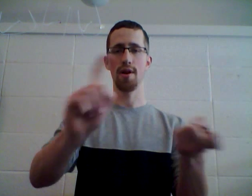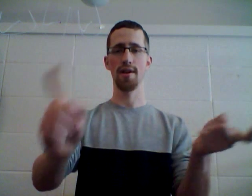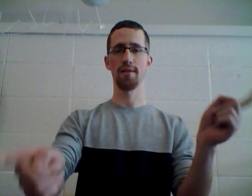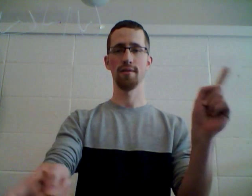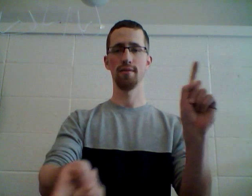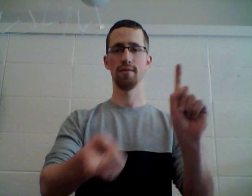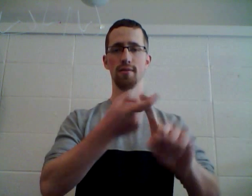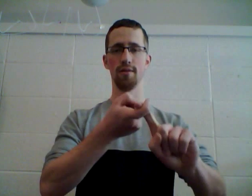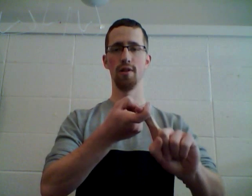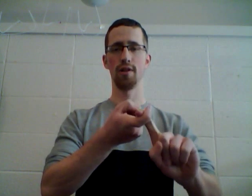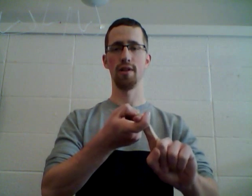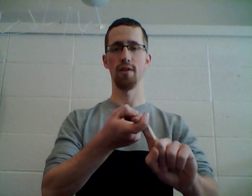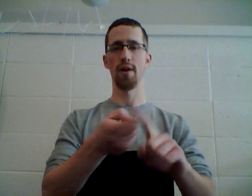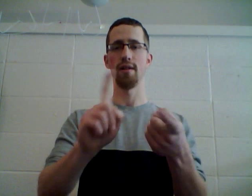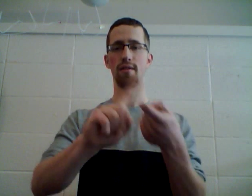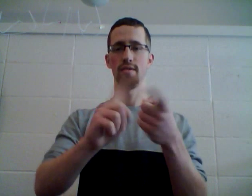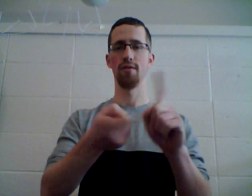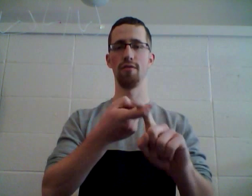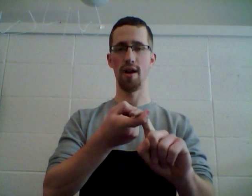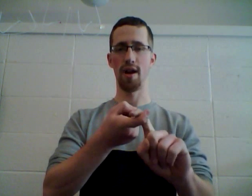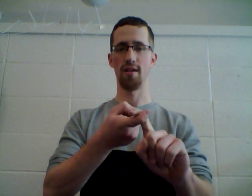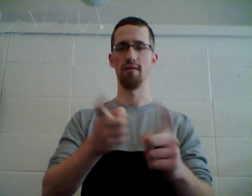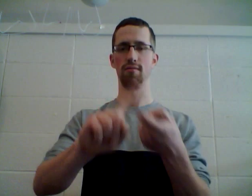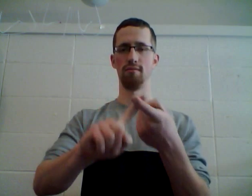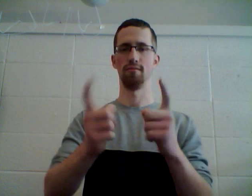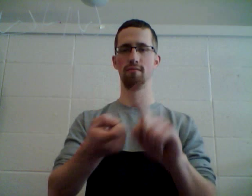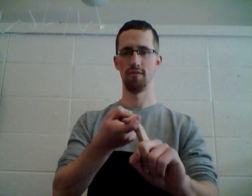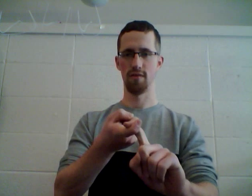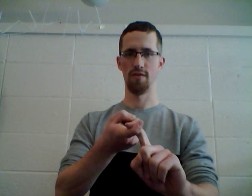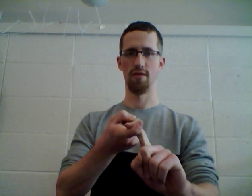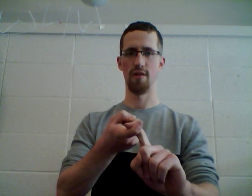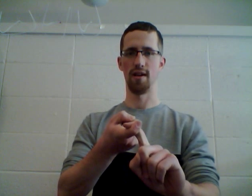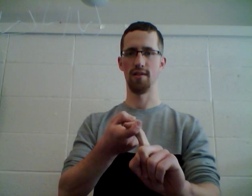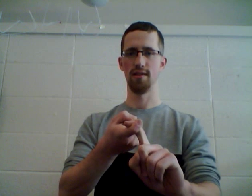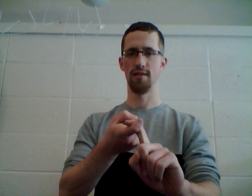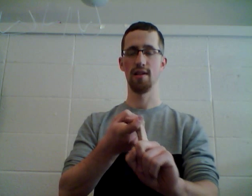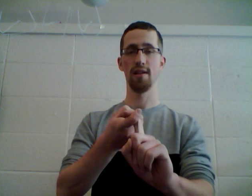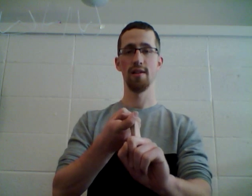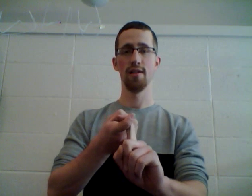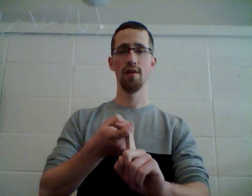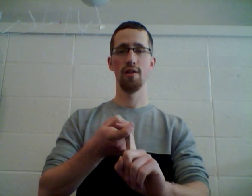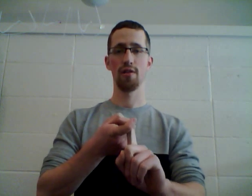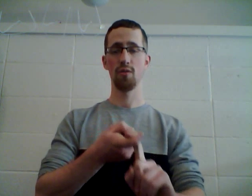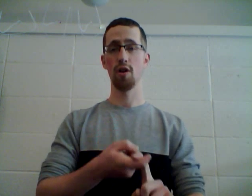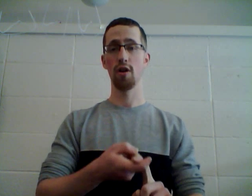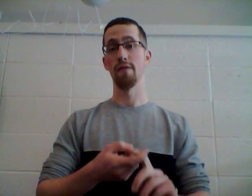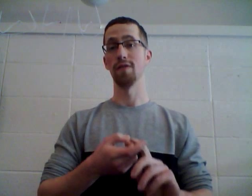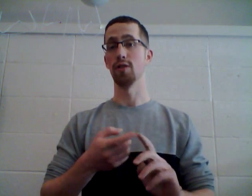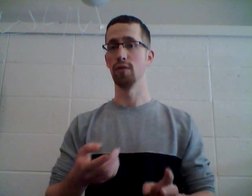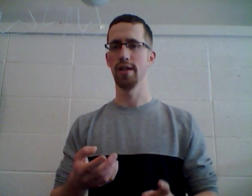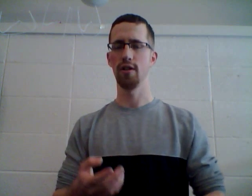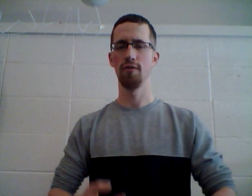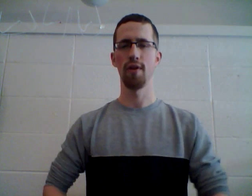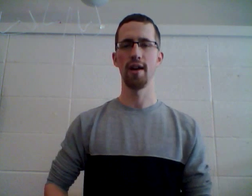way, hook the other way. Friend. Friend. Third word for your really good friend,